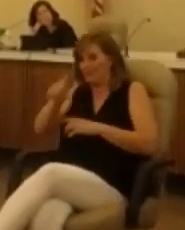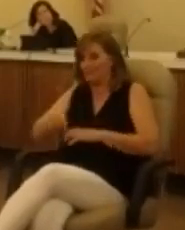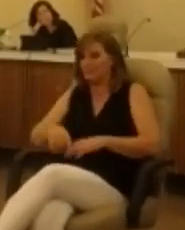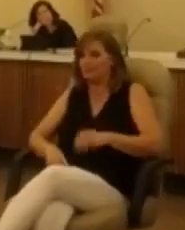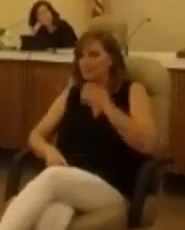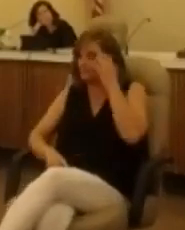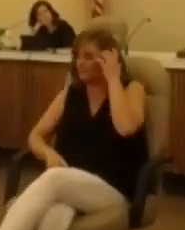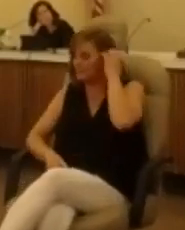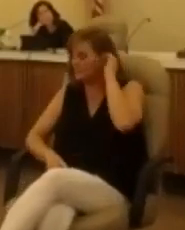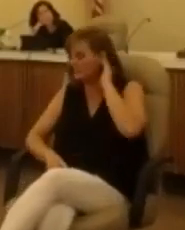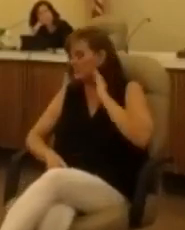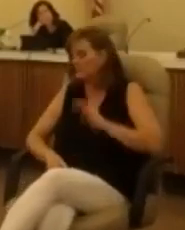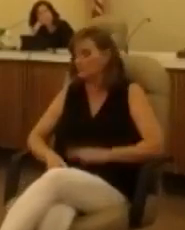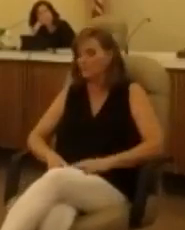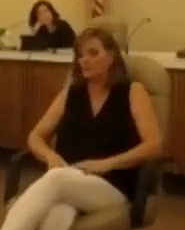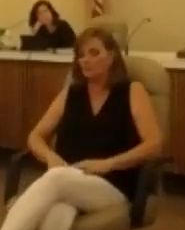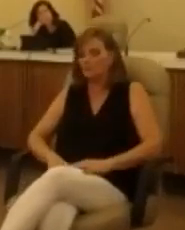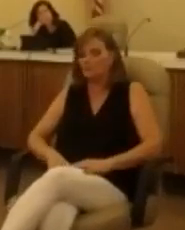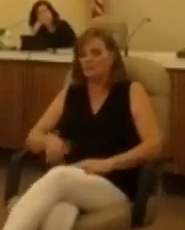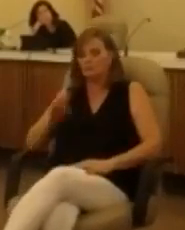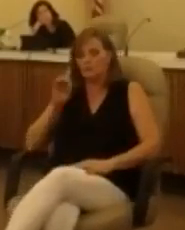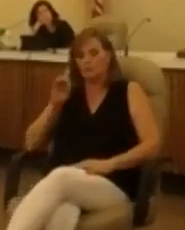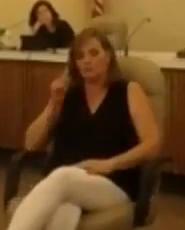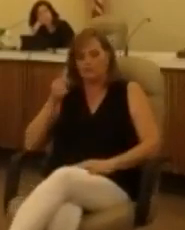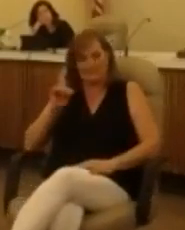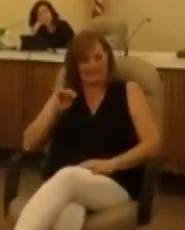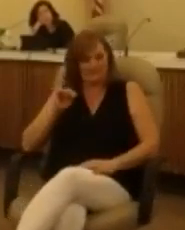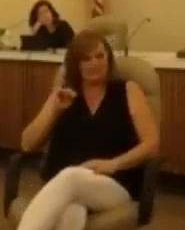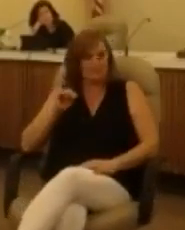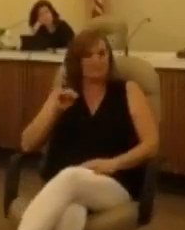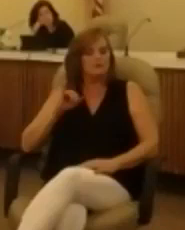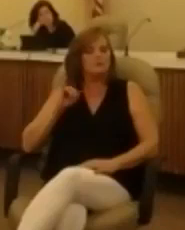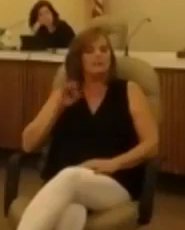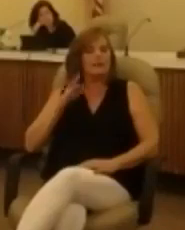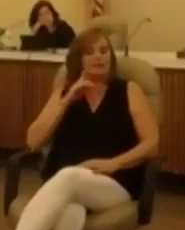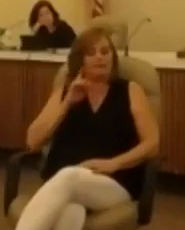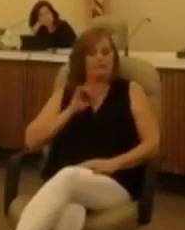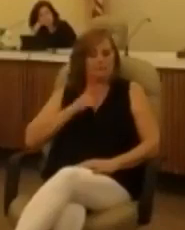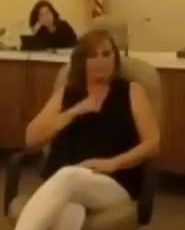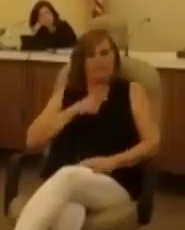discussion about that. Okay, so Don, if we turn this down,